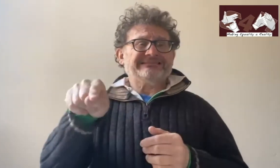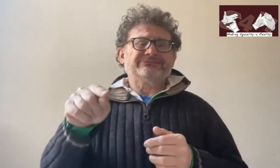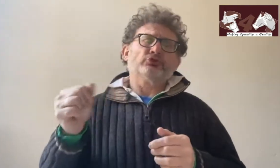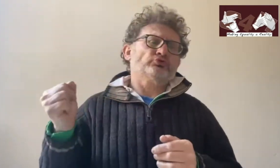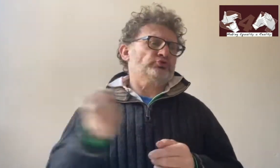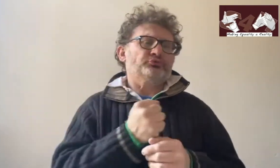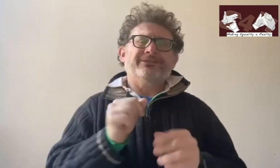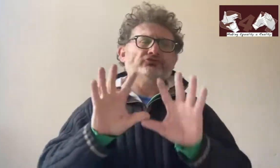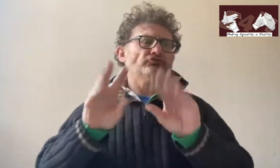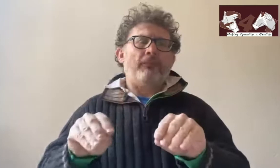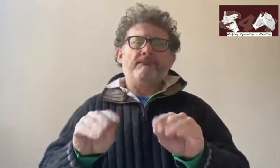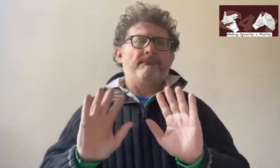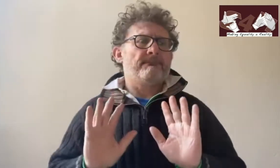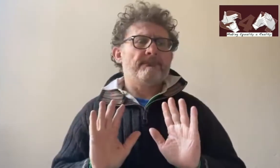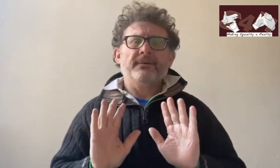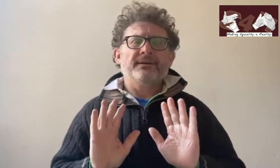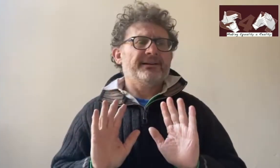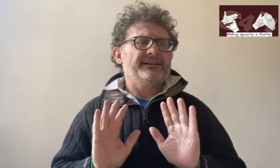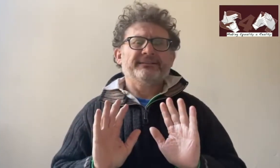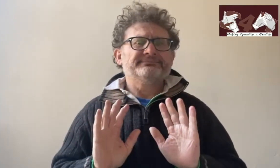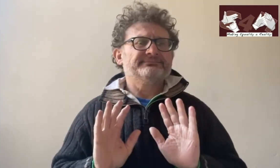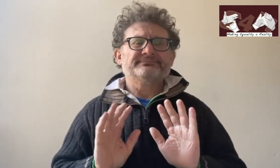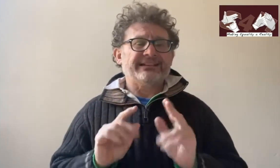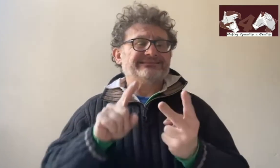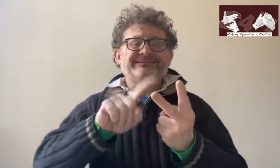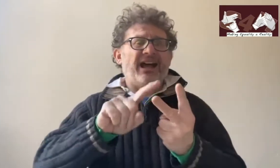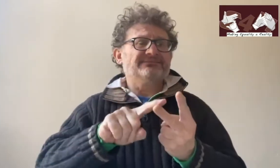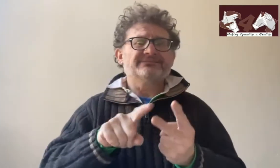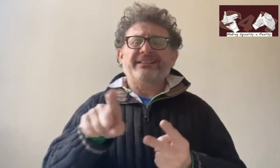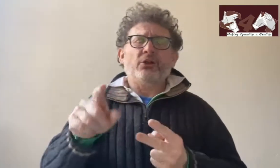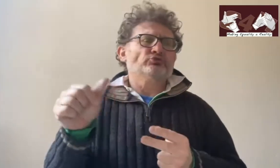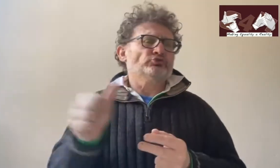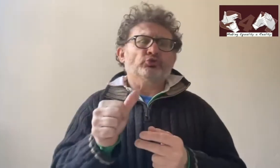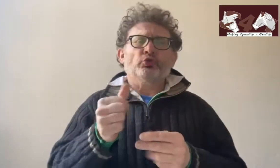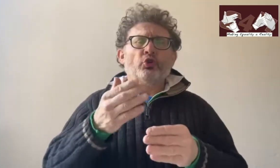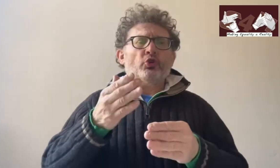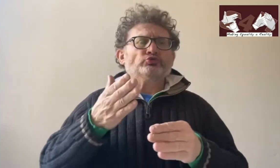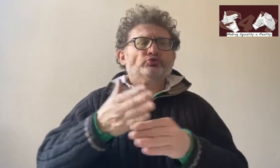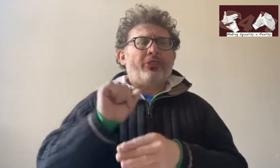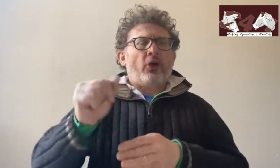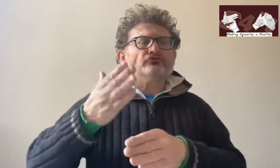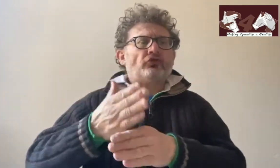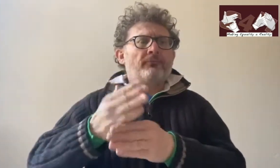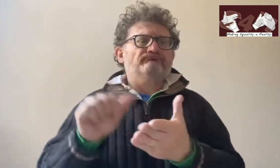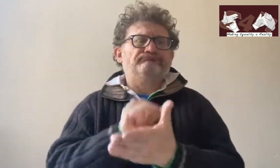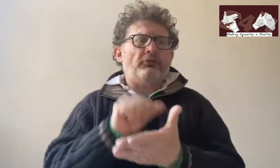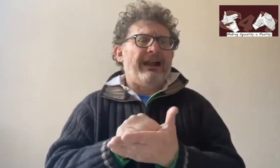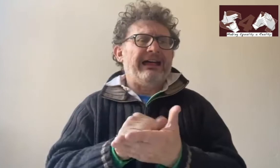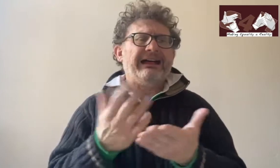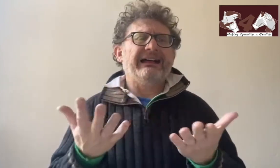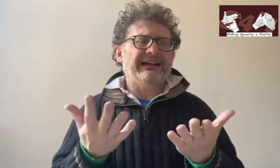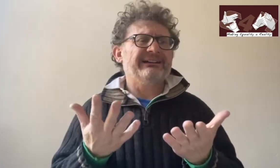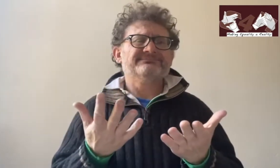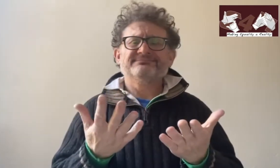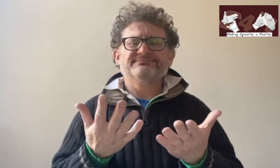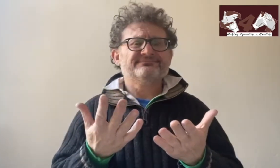body in health just to progress that complaint. Because this has to stop. That people should be doing their